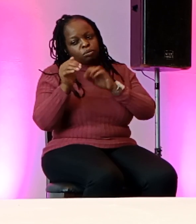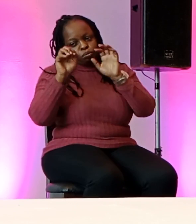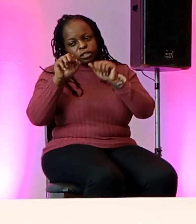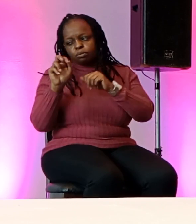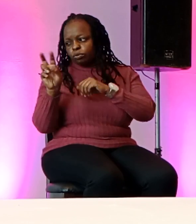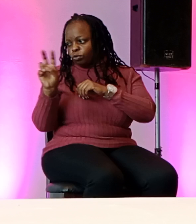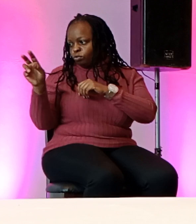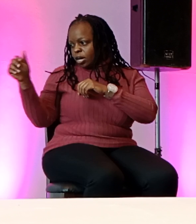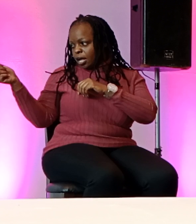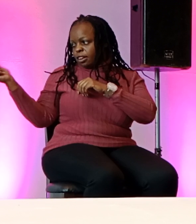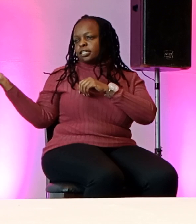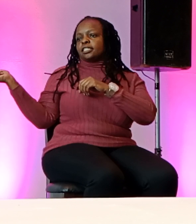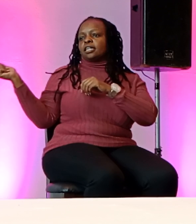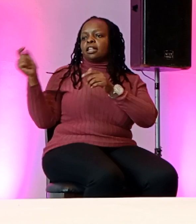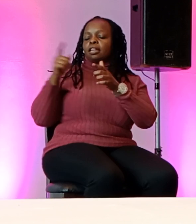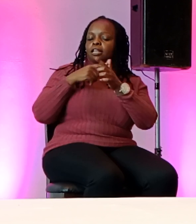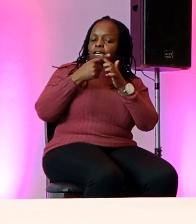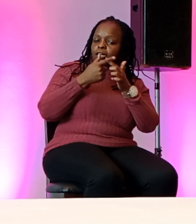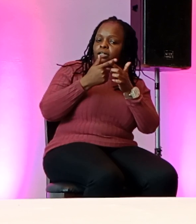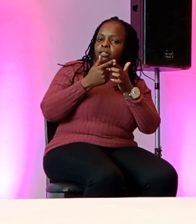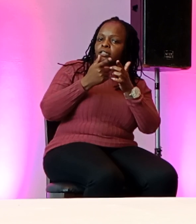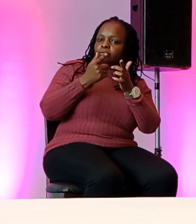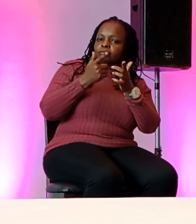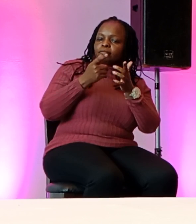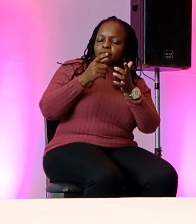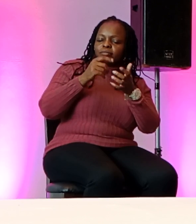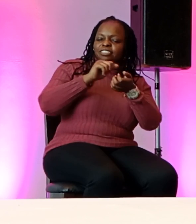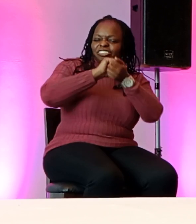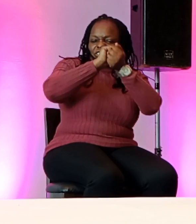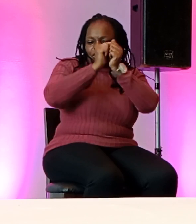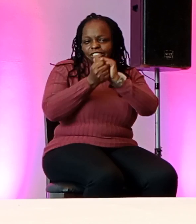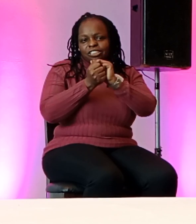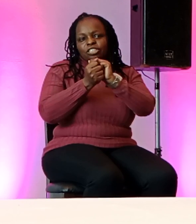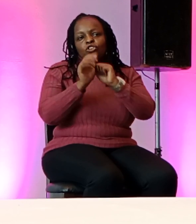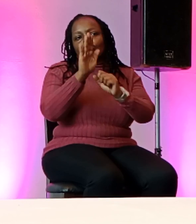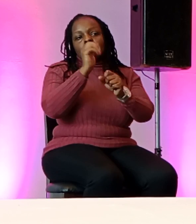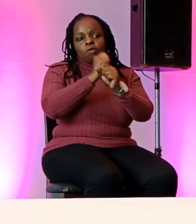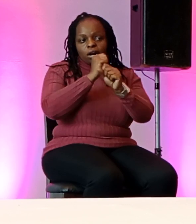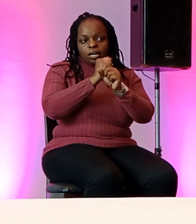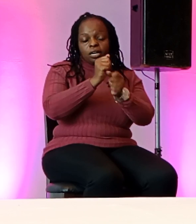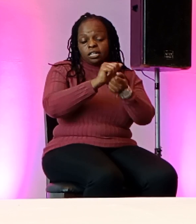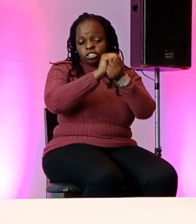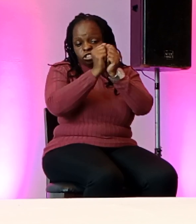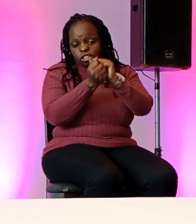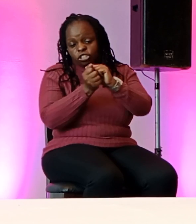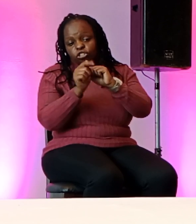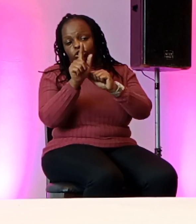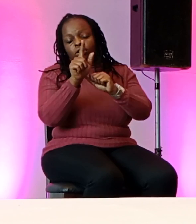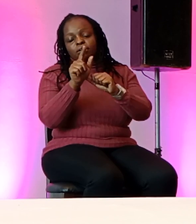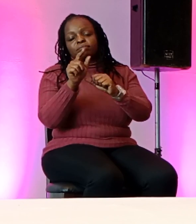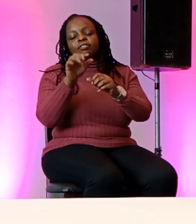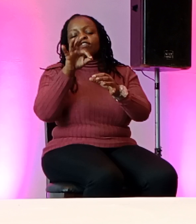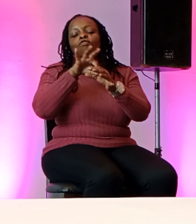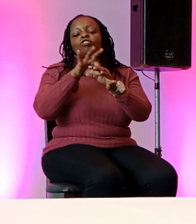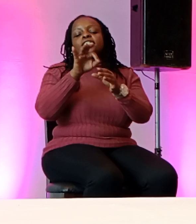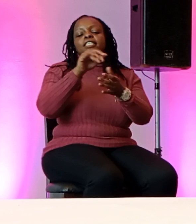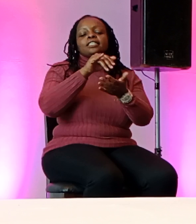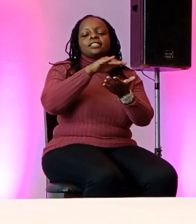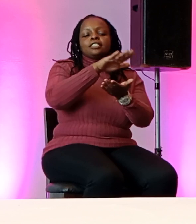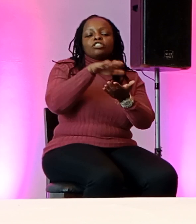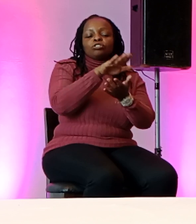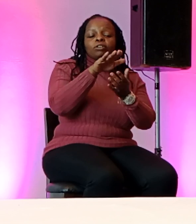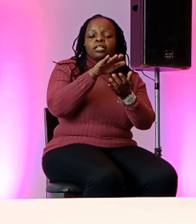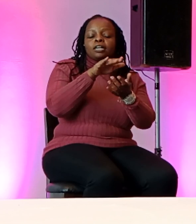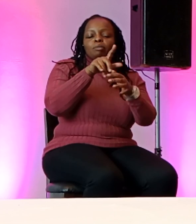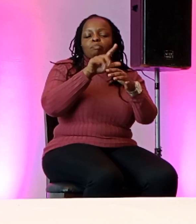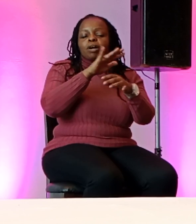others, and you'll take the revolution to the wards. You will take it to the polling stations. And by the